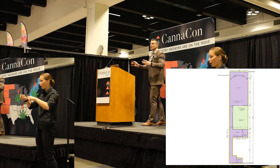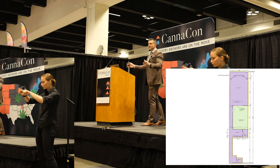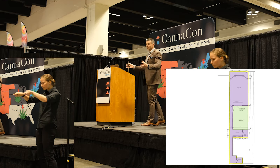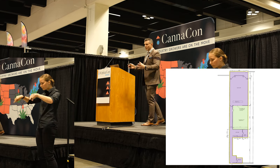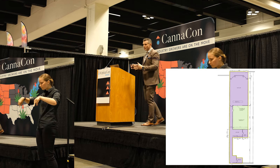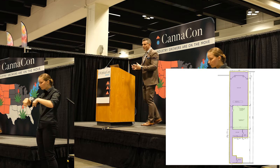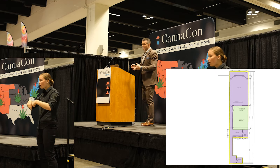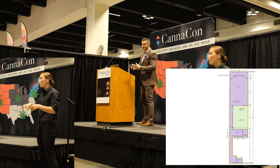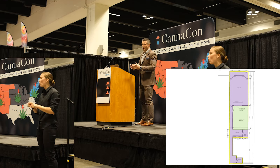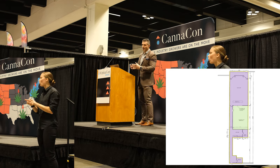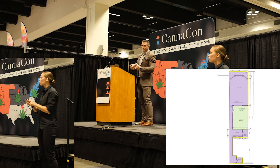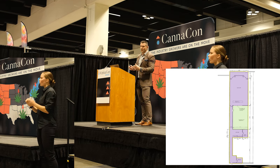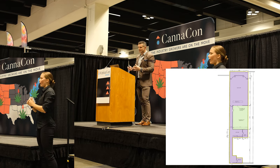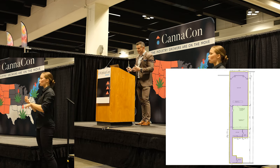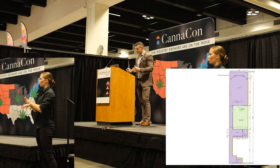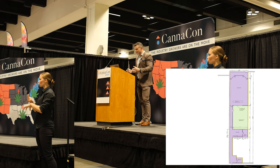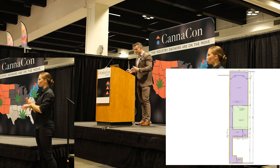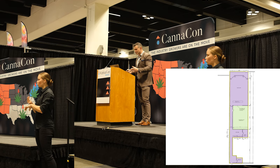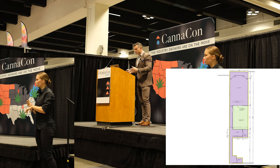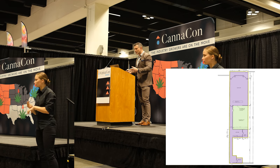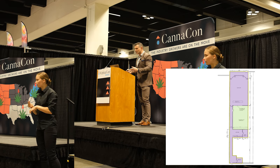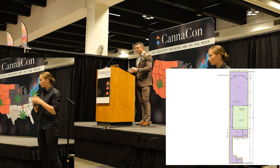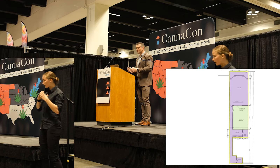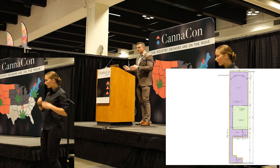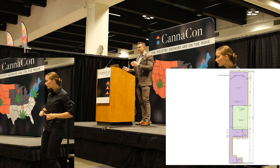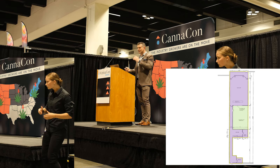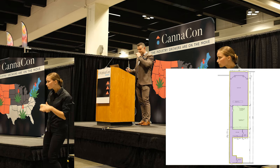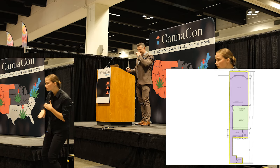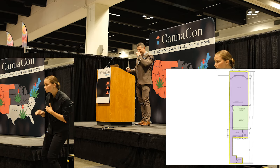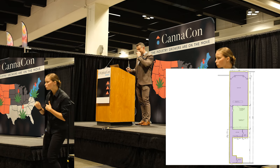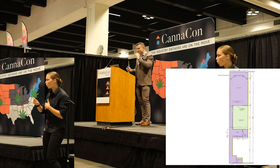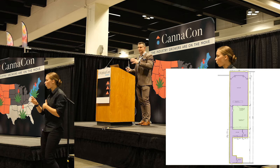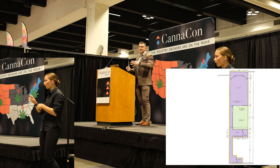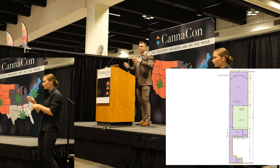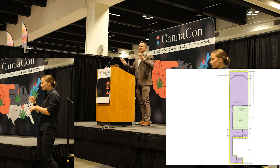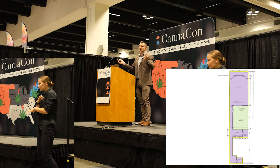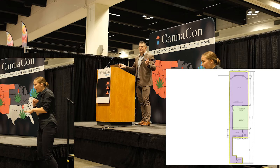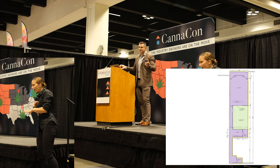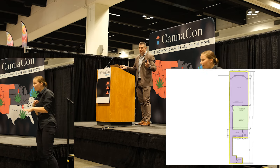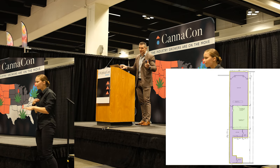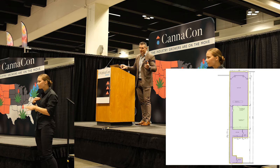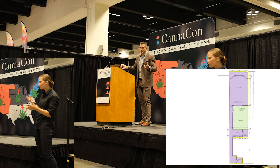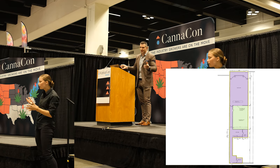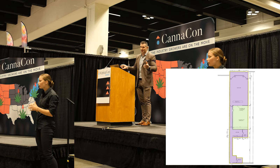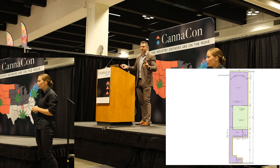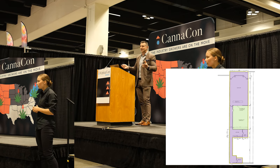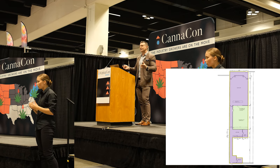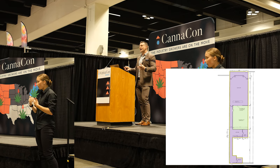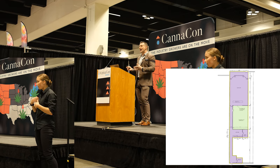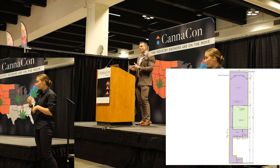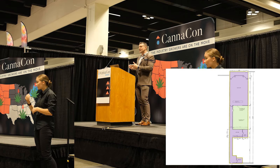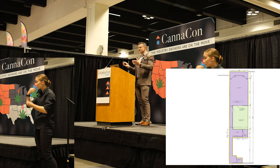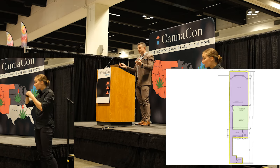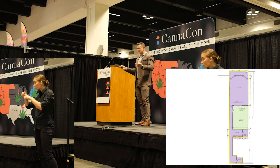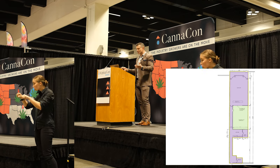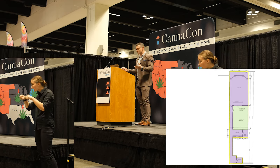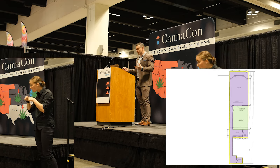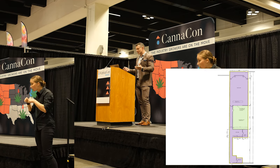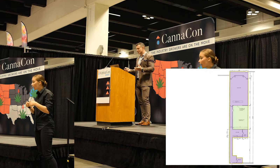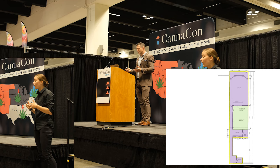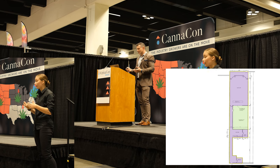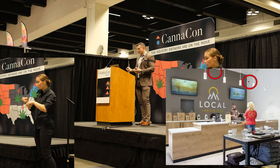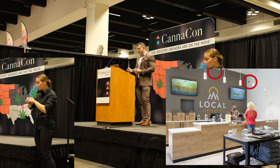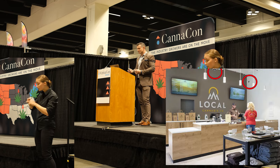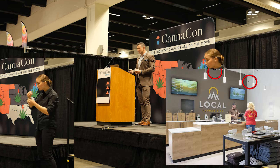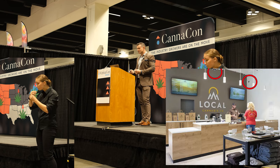been determined for the retail dispensary as well. What are the layouts, and is there sort of a consumption area involved there? How big is the secure